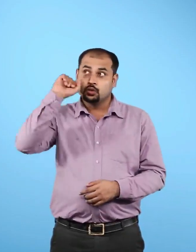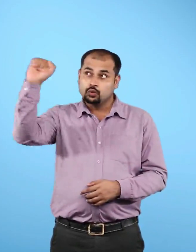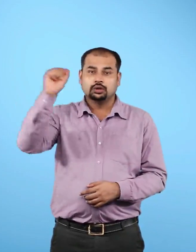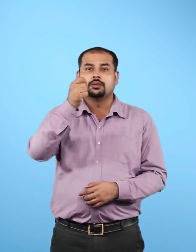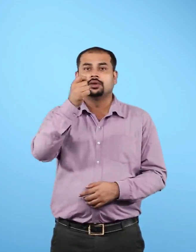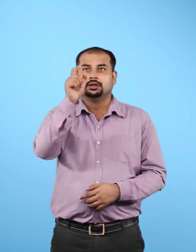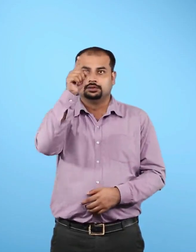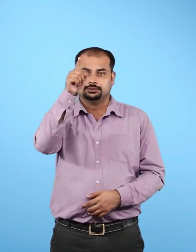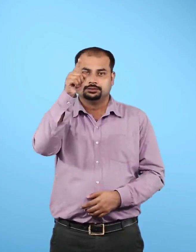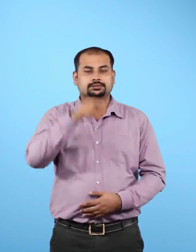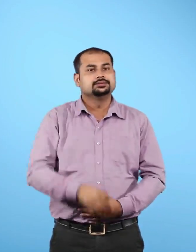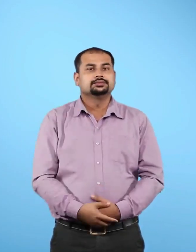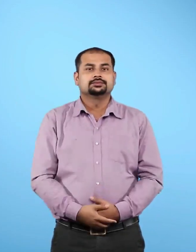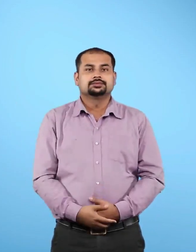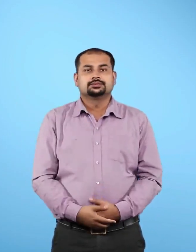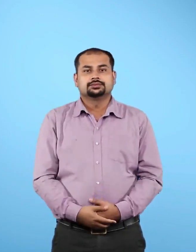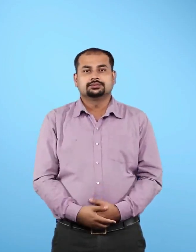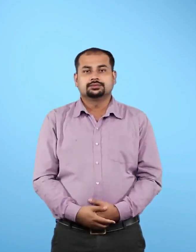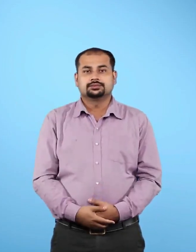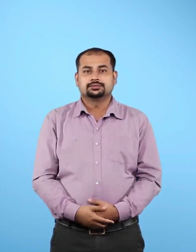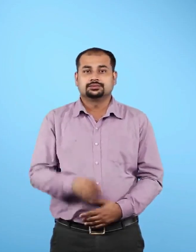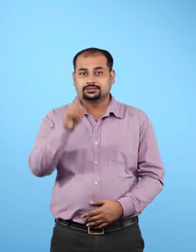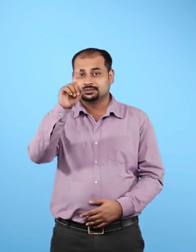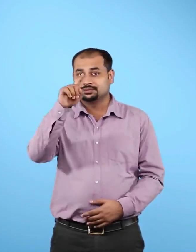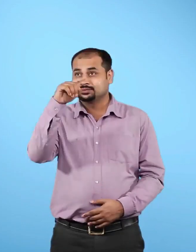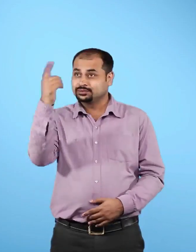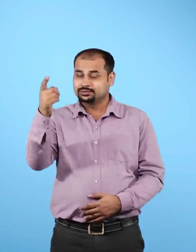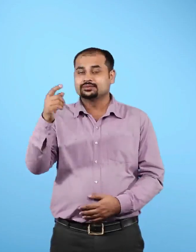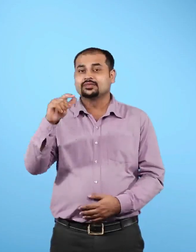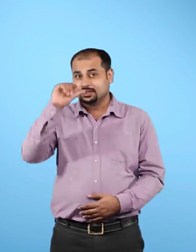Money, won, changed into Indian rupees,